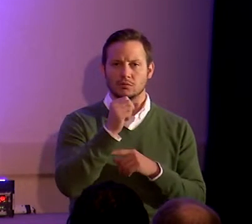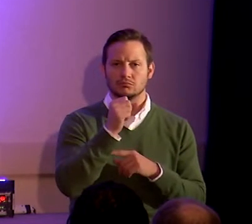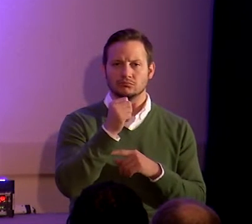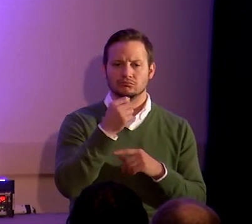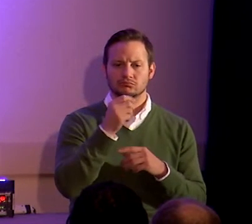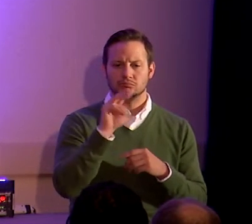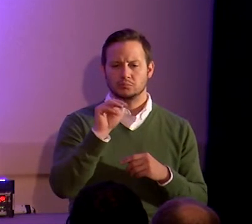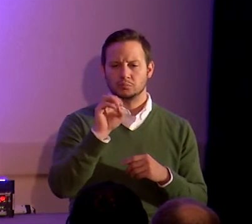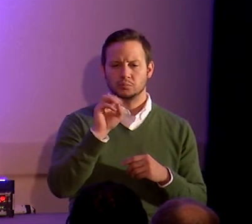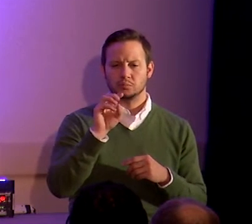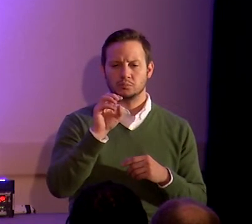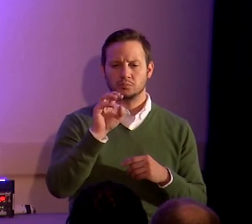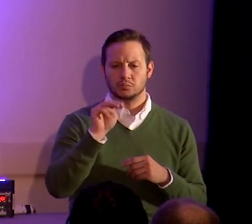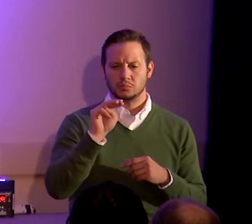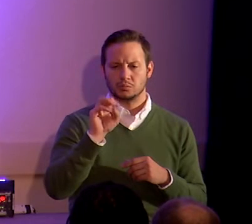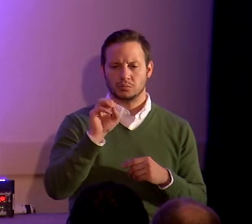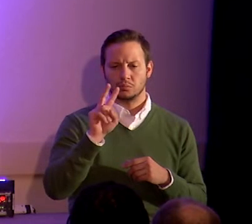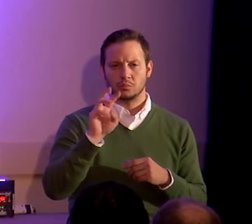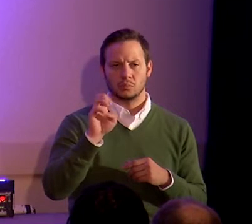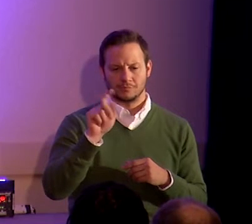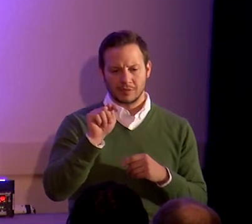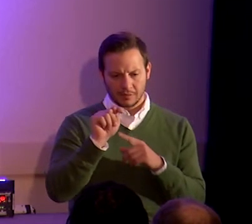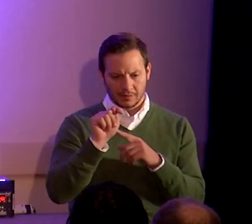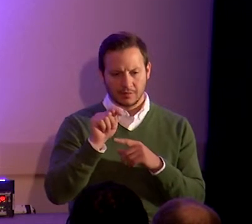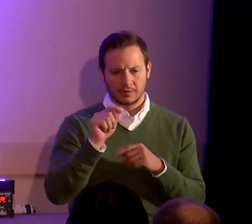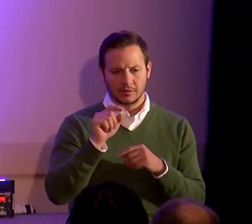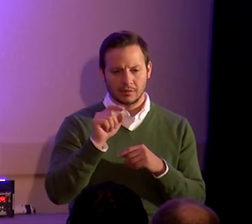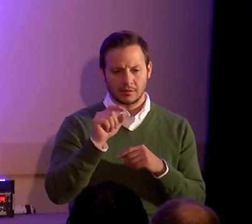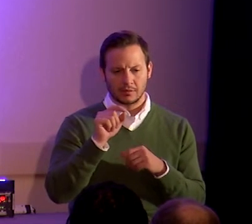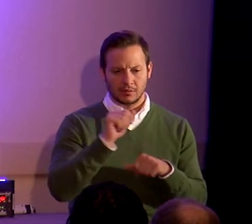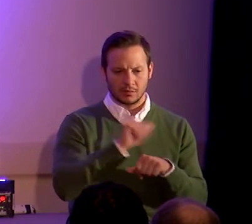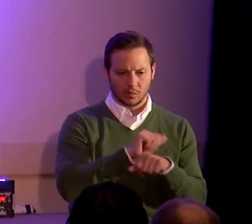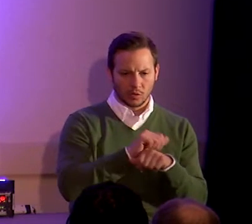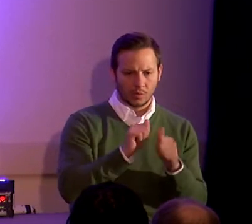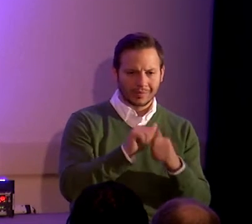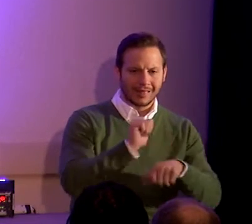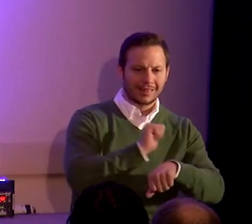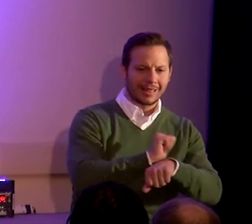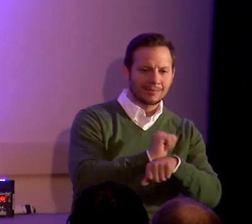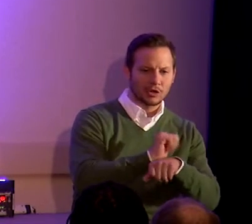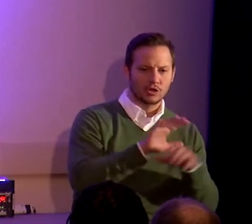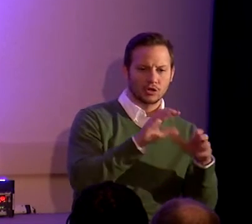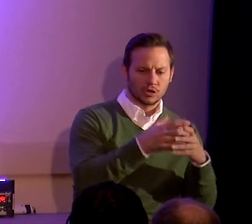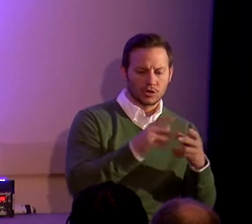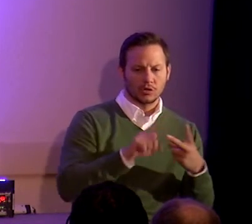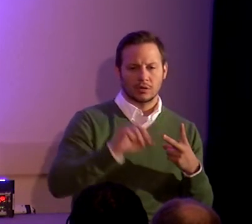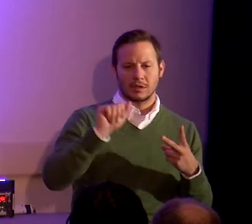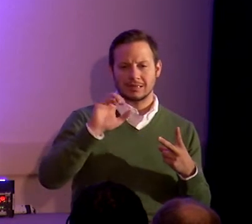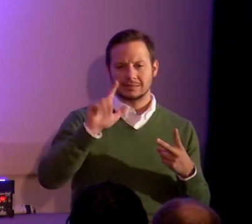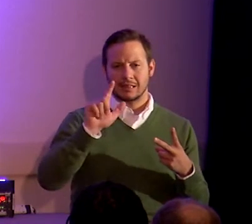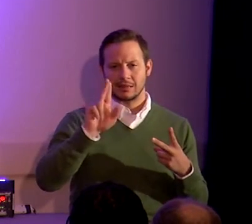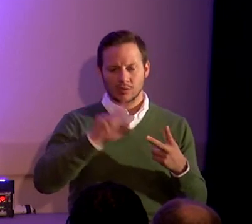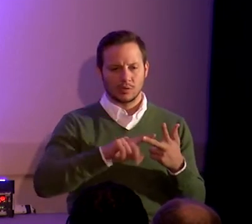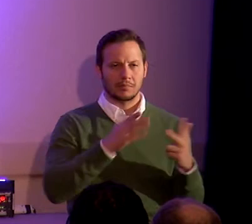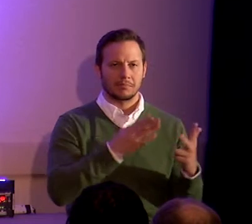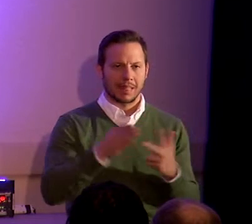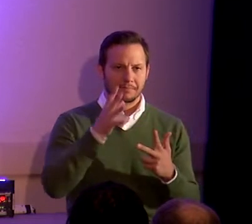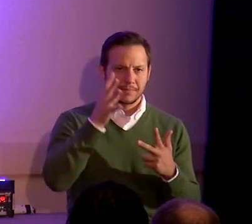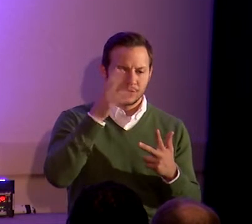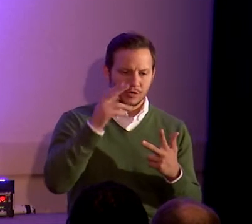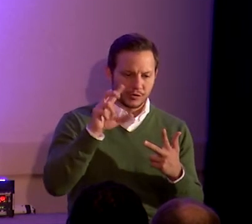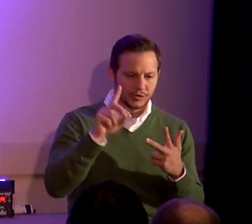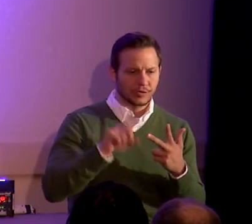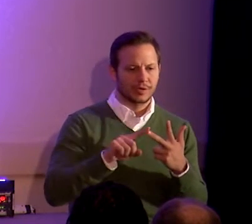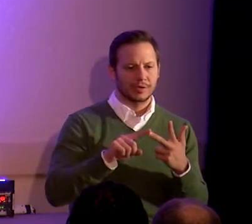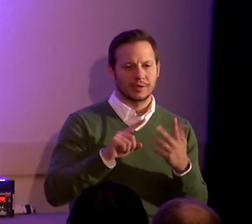our labor unions in Arizona, with ACLU, with the Planned Parenthood Advocates of Arizona,